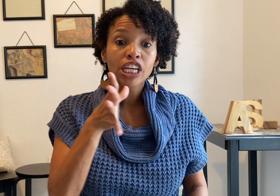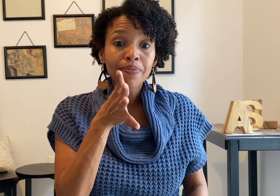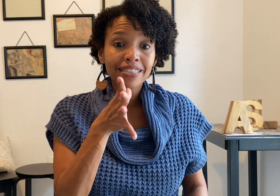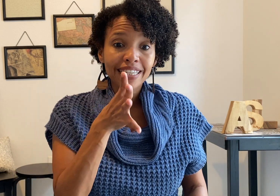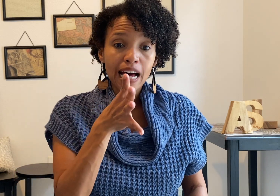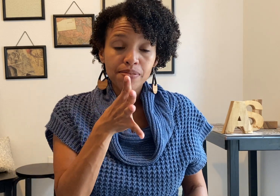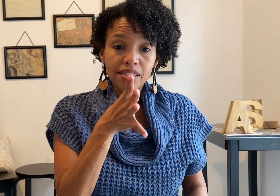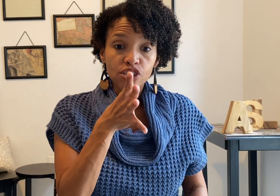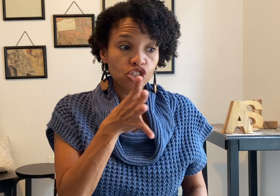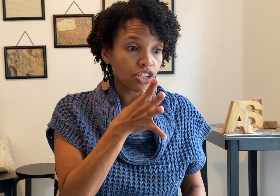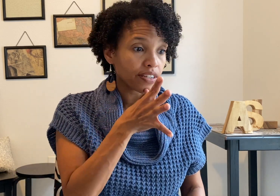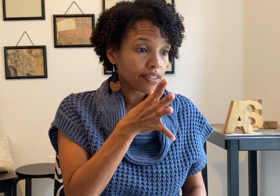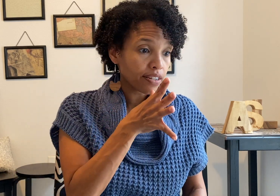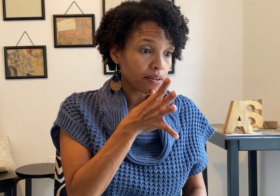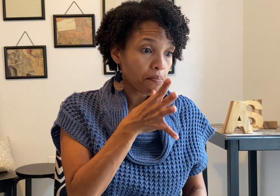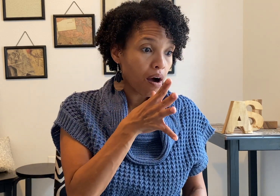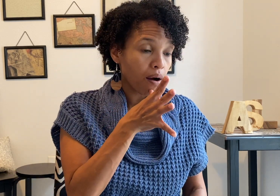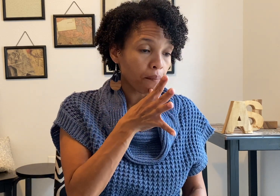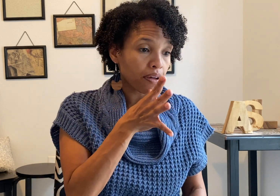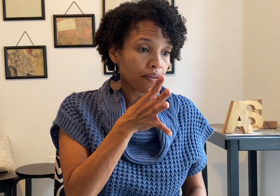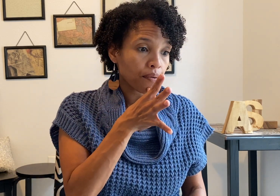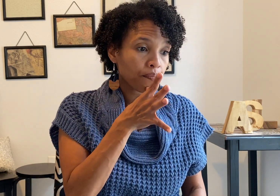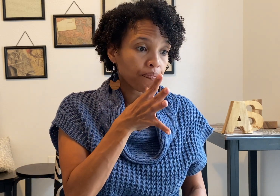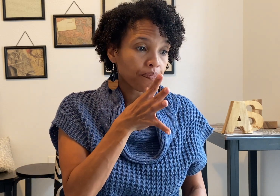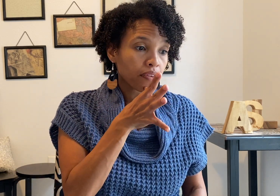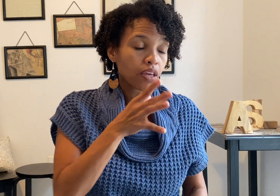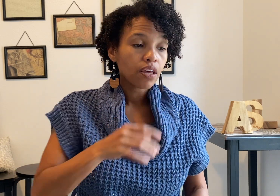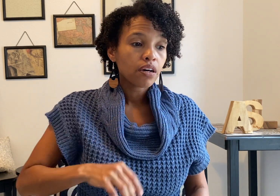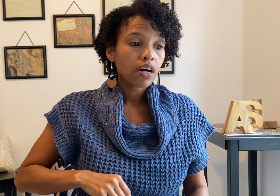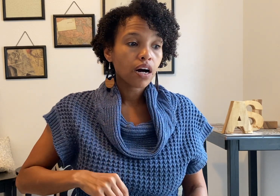that taps the chin, mom.